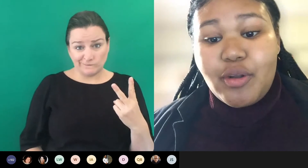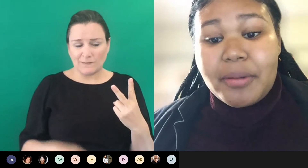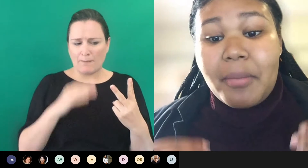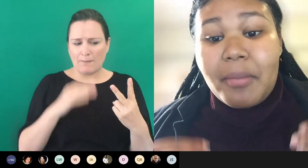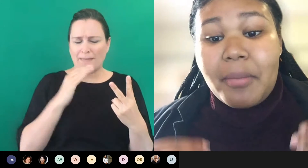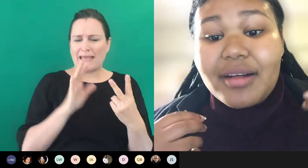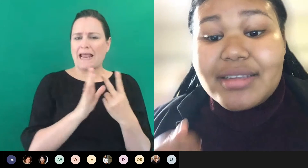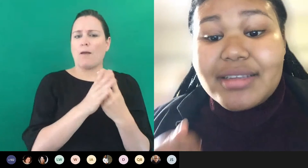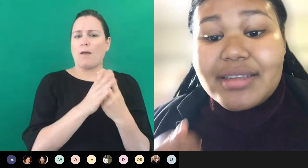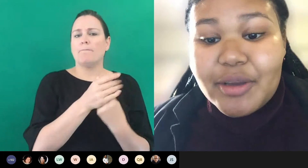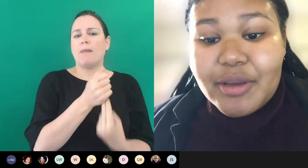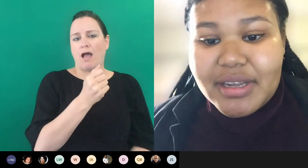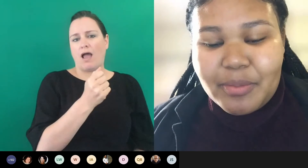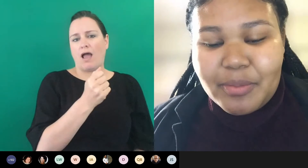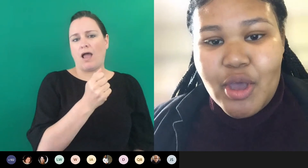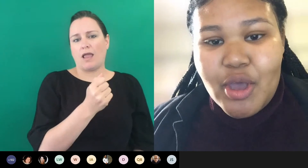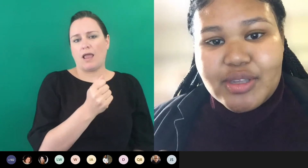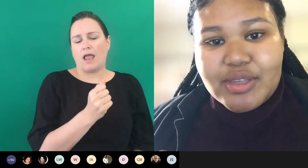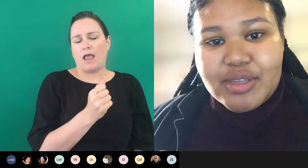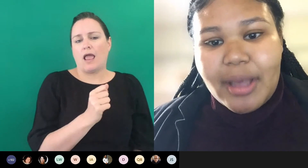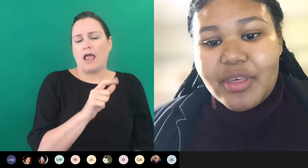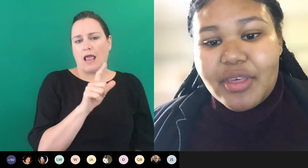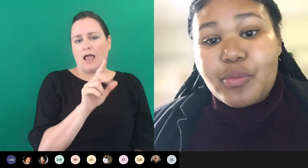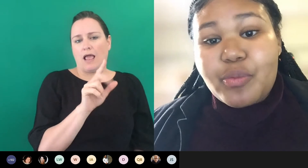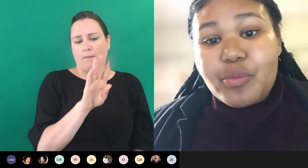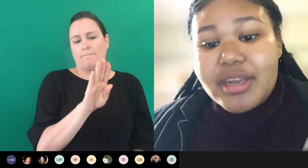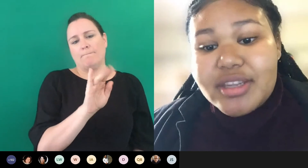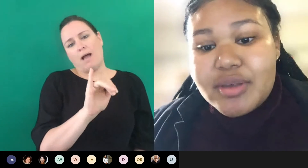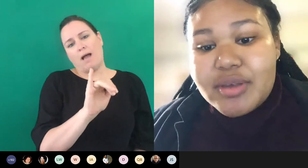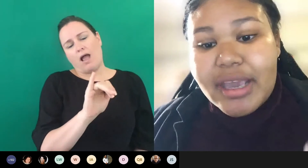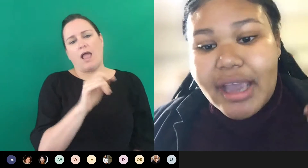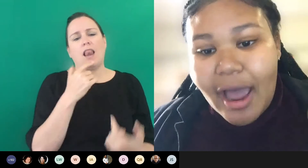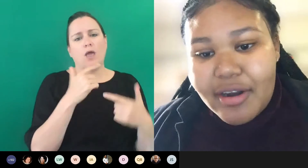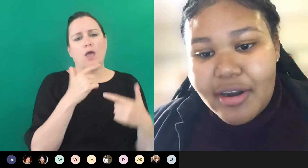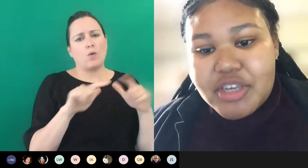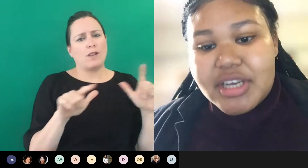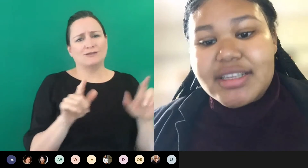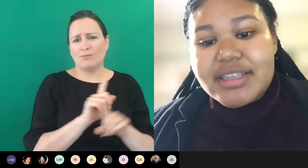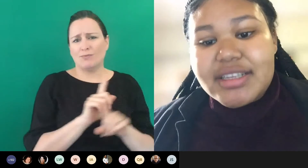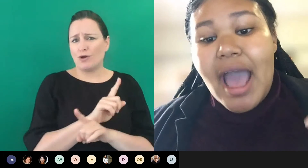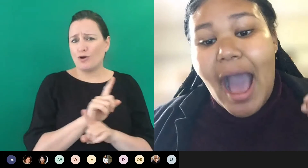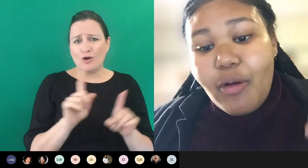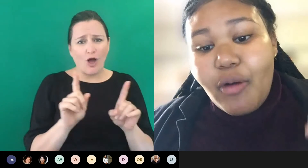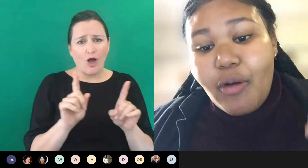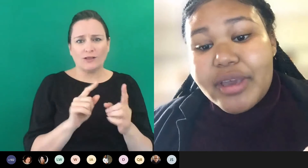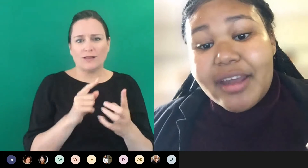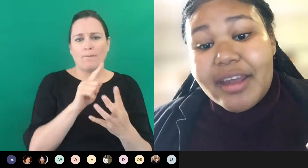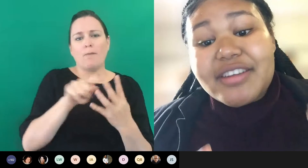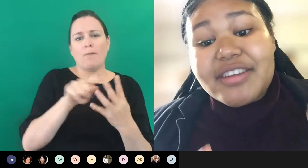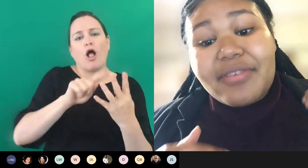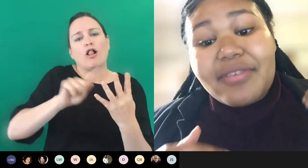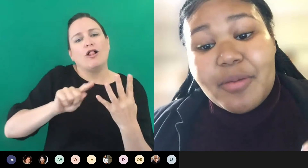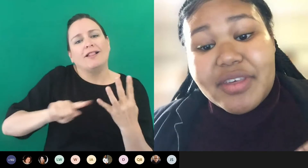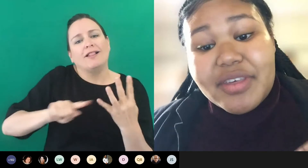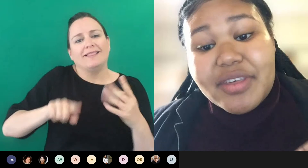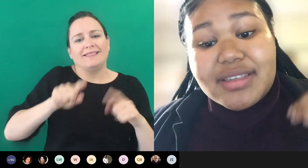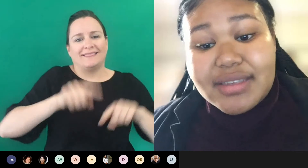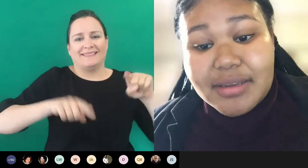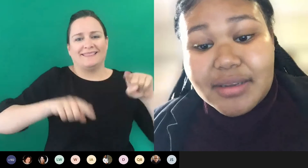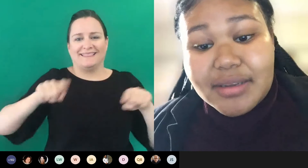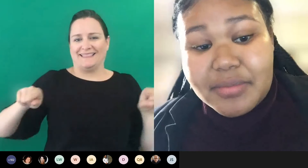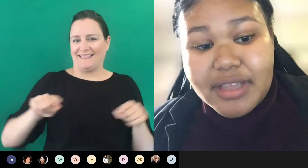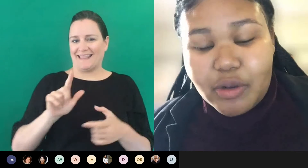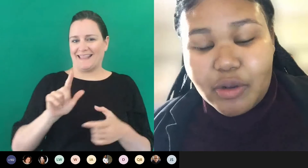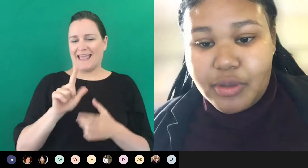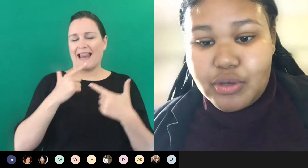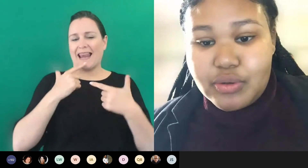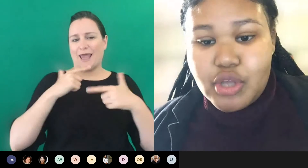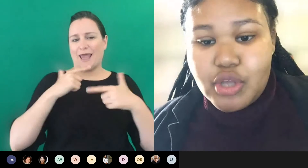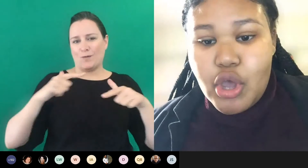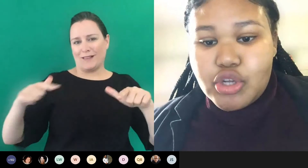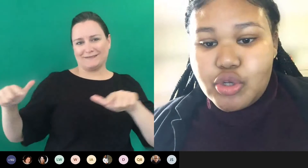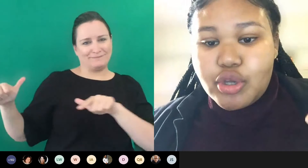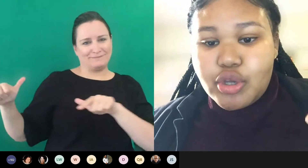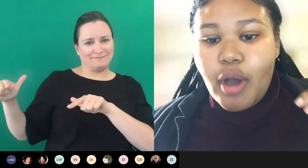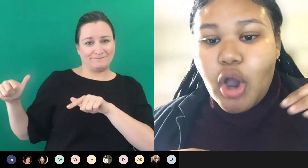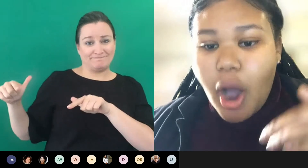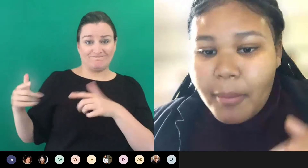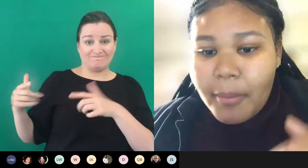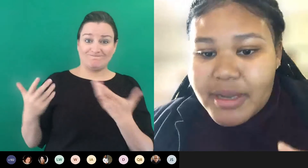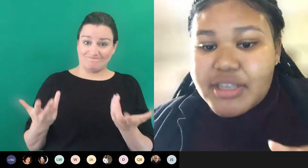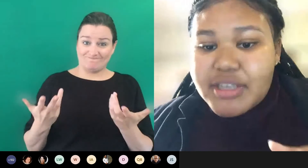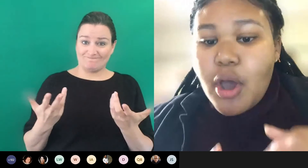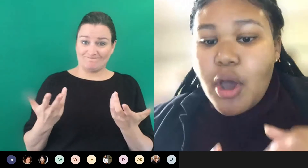bilingualism and not multilingualism. So something that we need to encourage is how we can develop the systems that we use